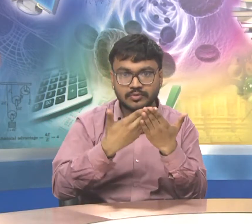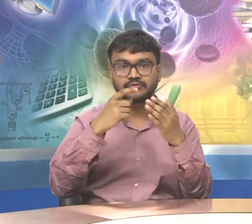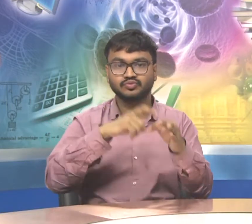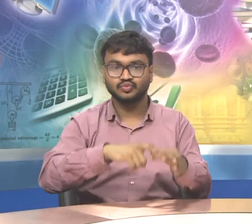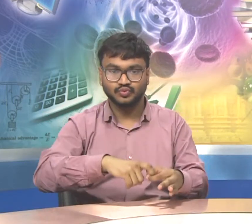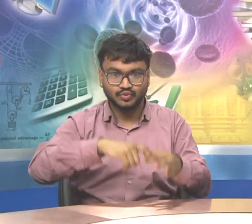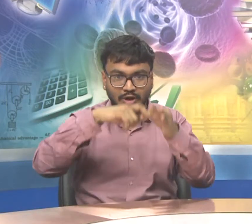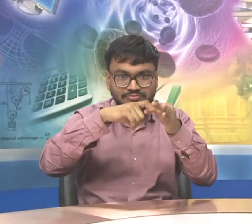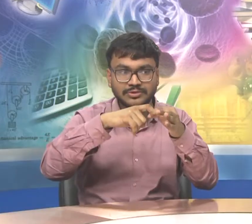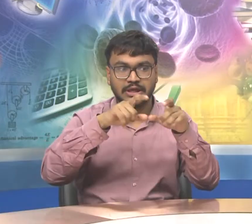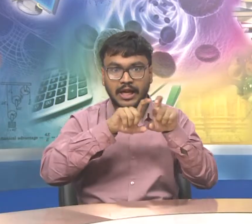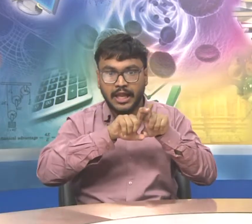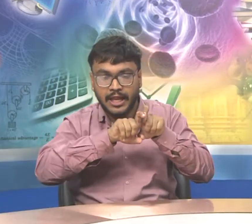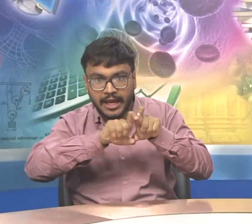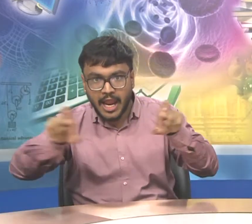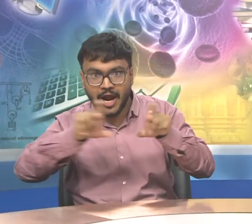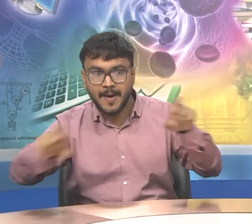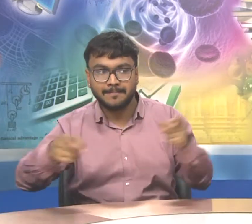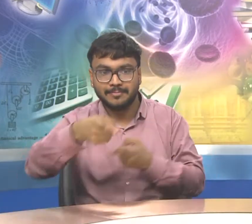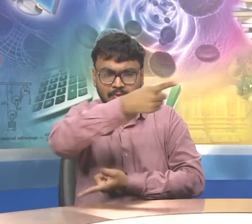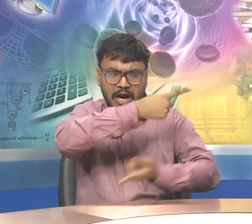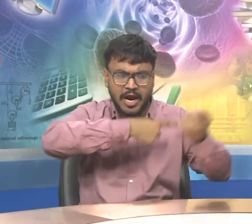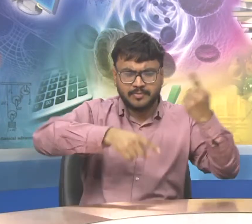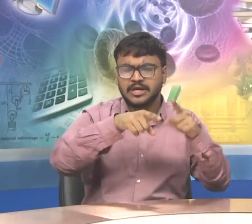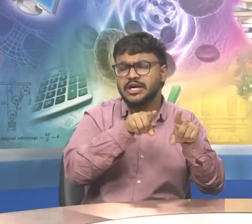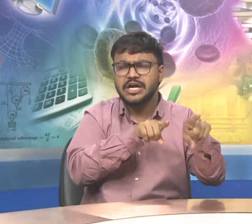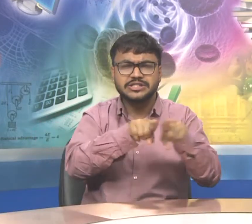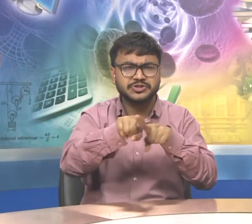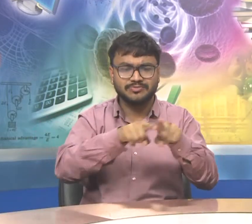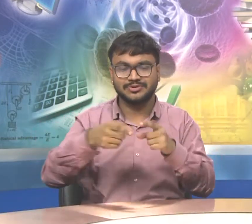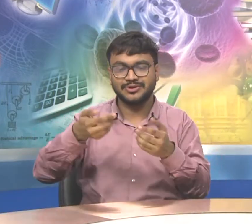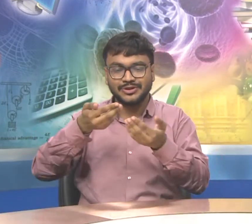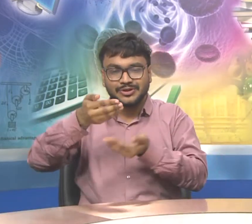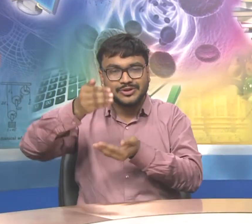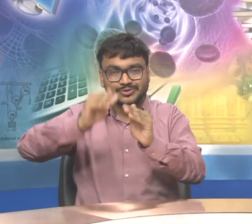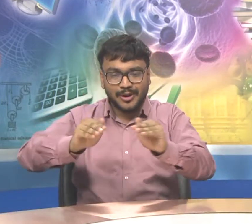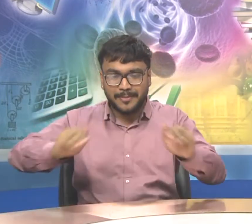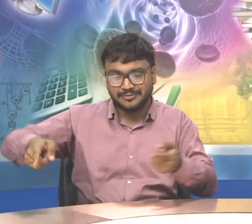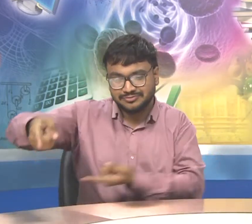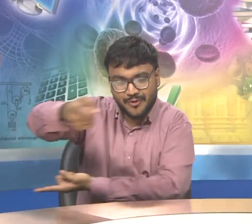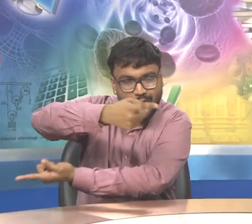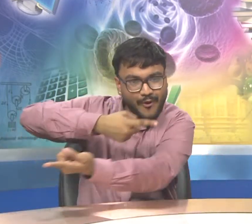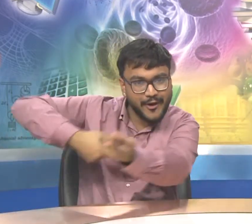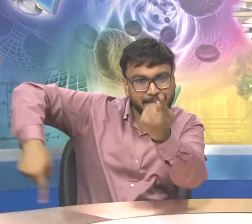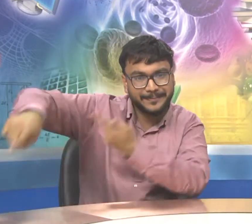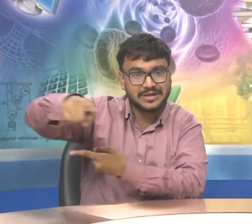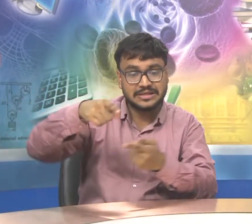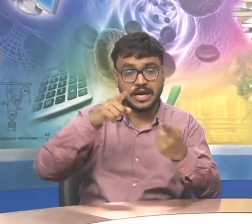implies and includes the right to education and clean environment also.